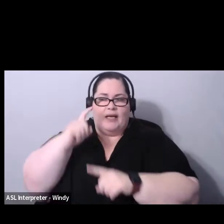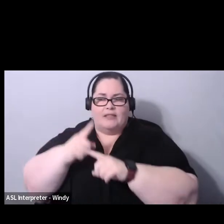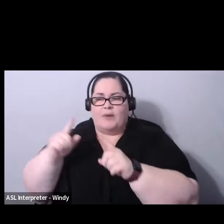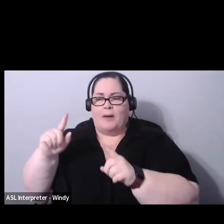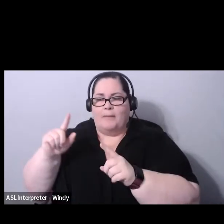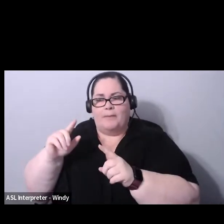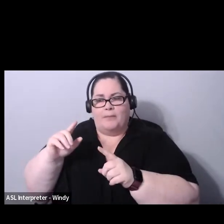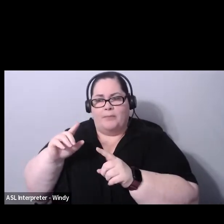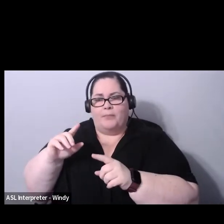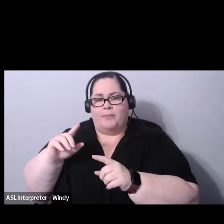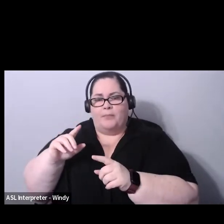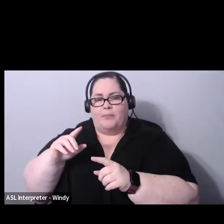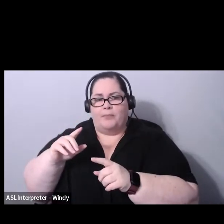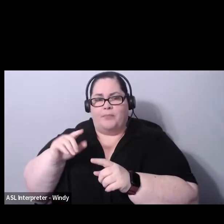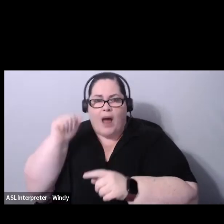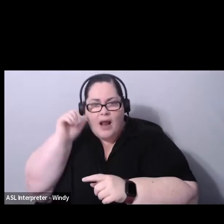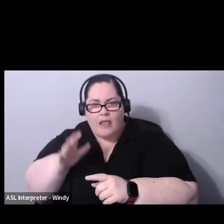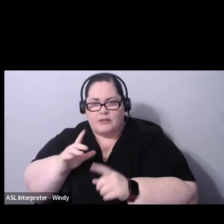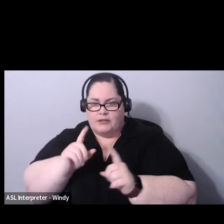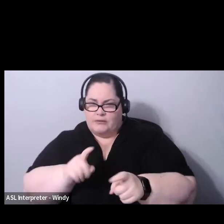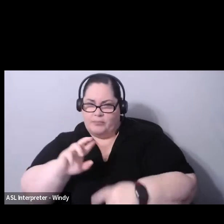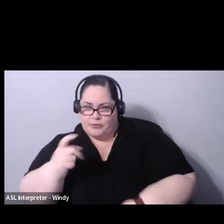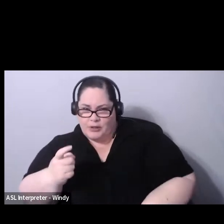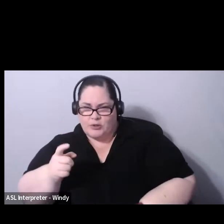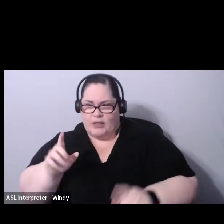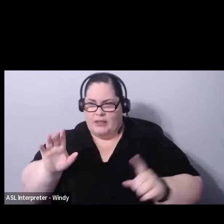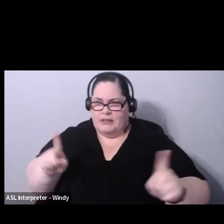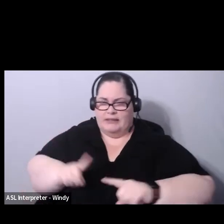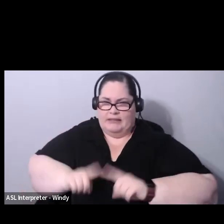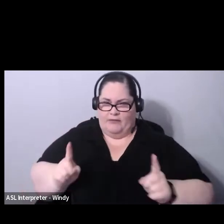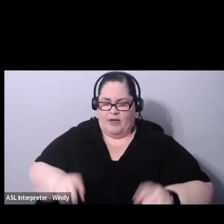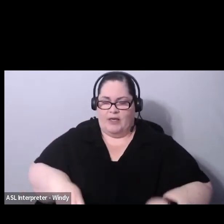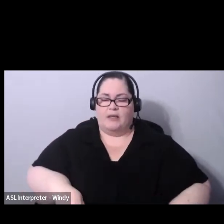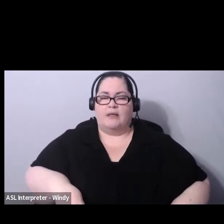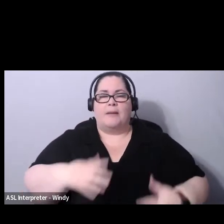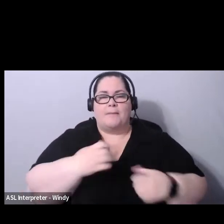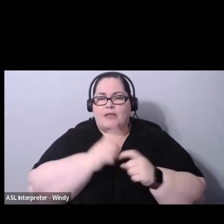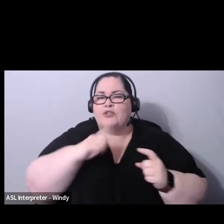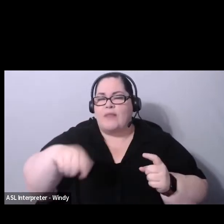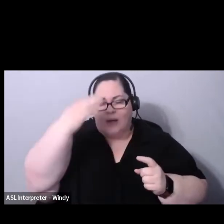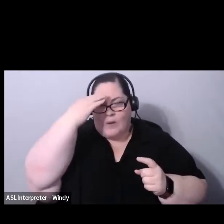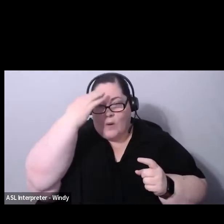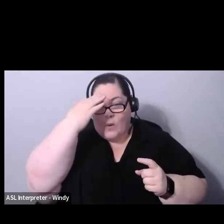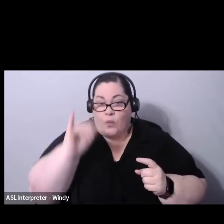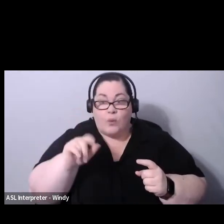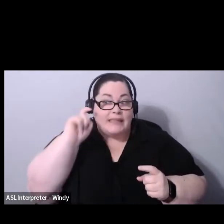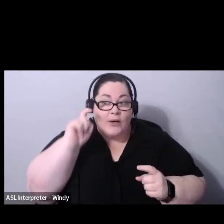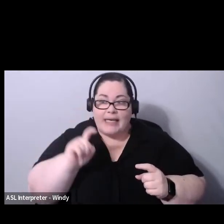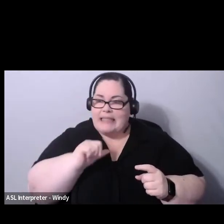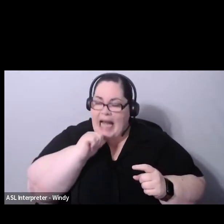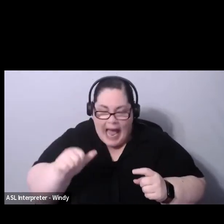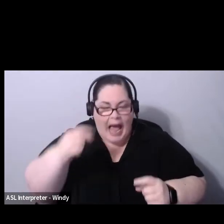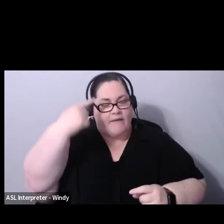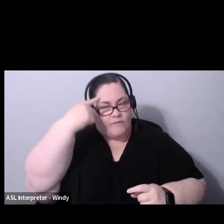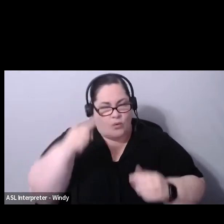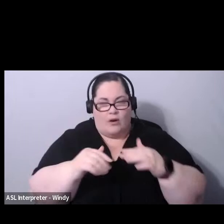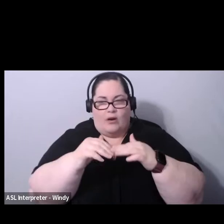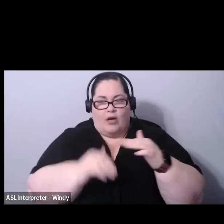make sure that everyone knows that the hearing aids are not intended for anyone under the age of